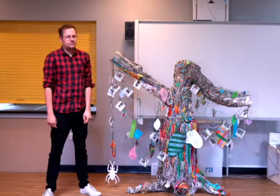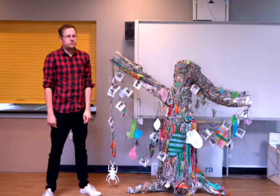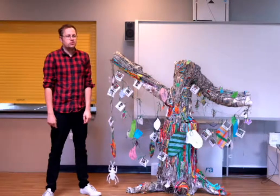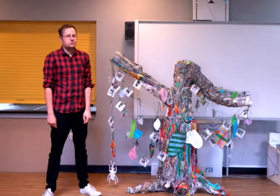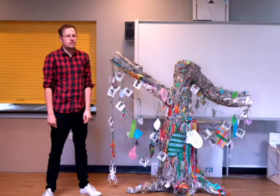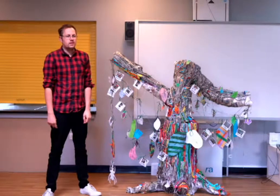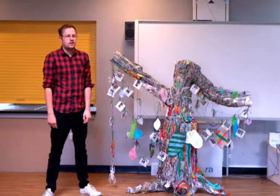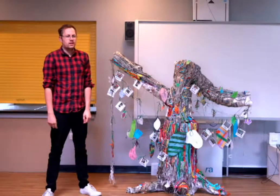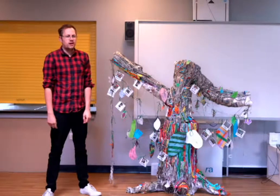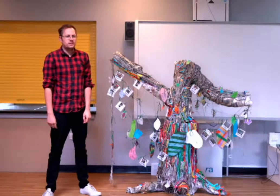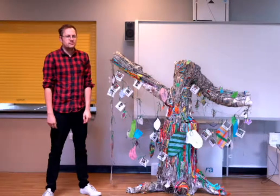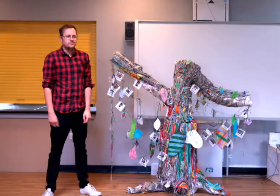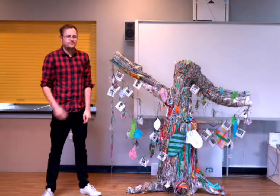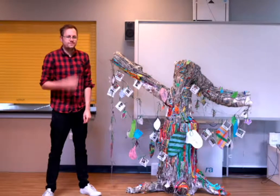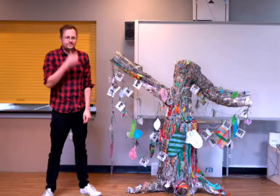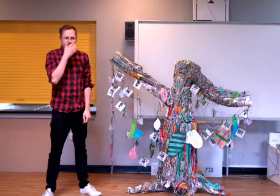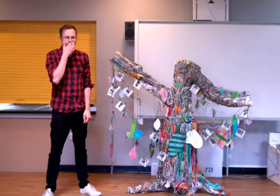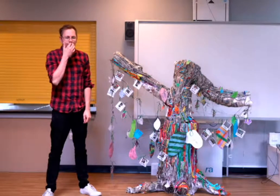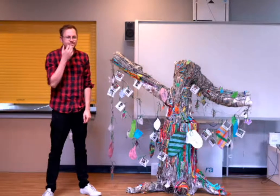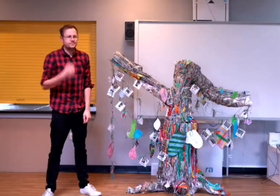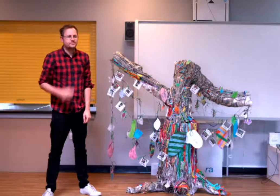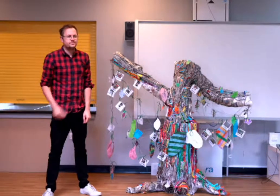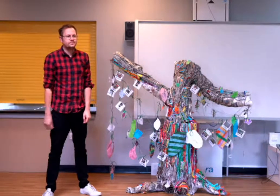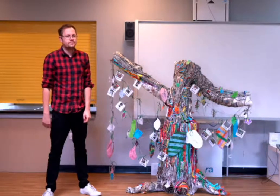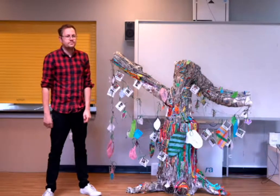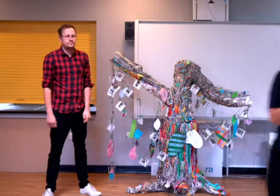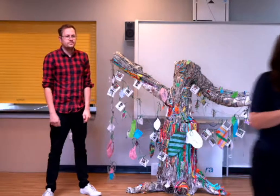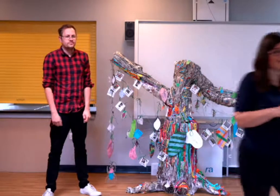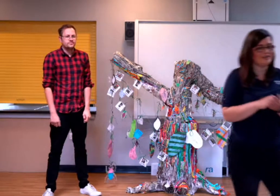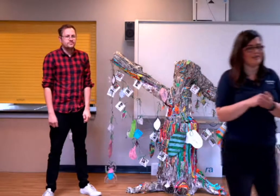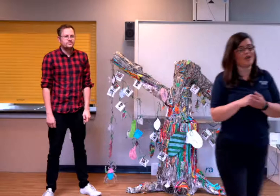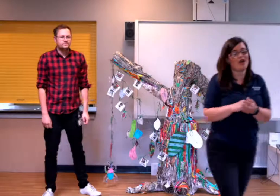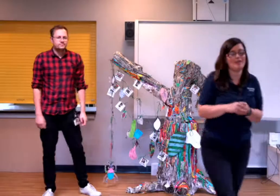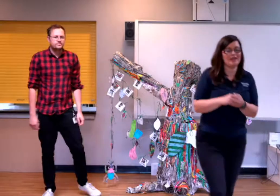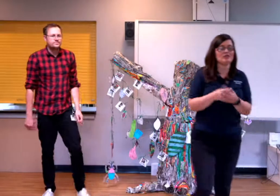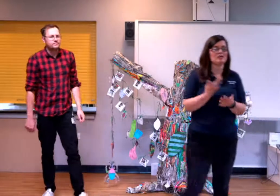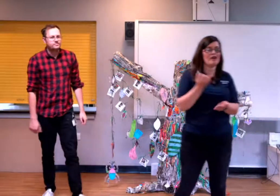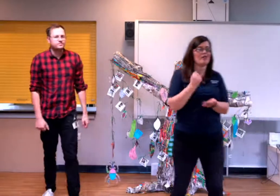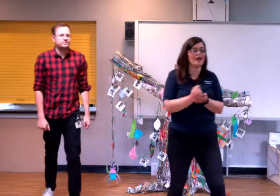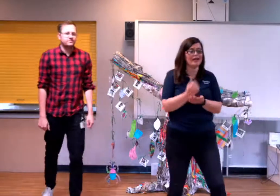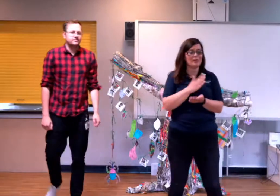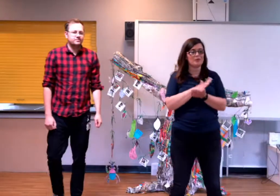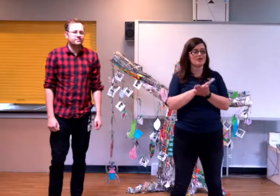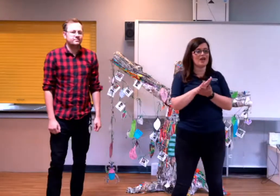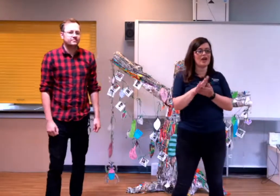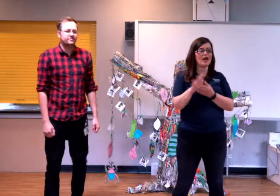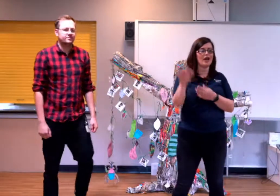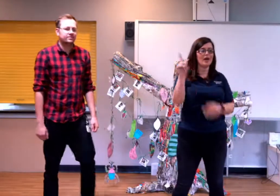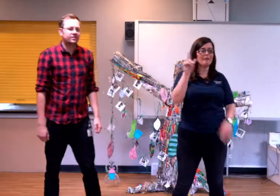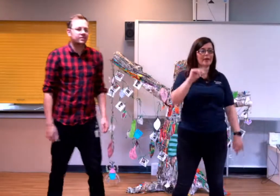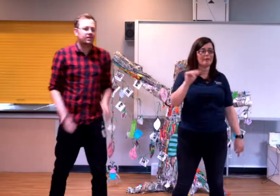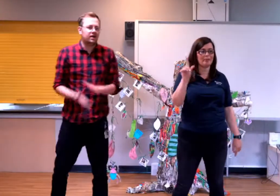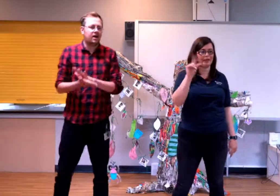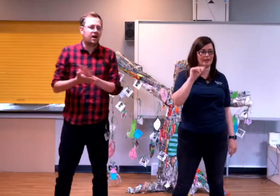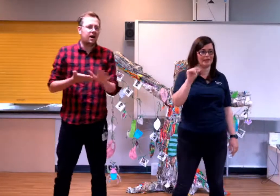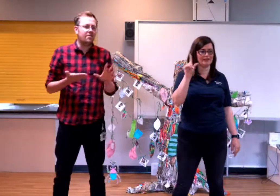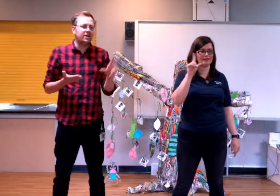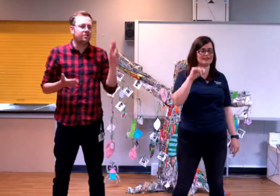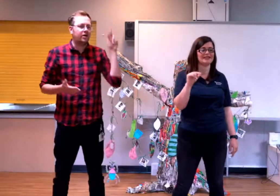What do we think, guys? Oh, we've got the right answer in the comments. You are right, it was a hummingbird. A